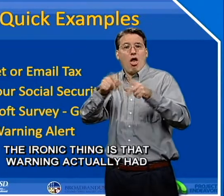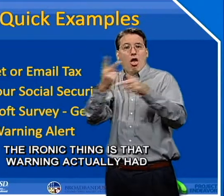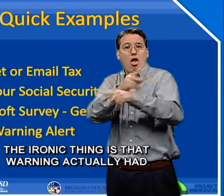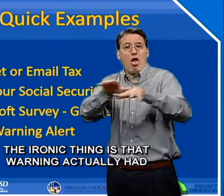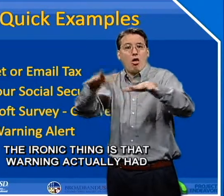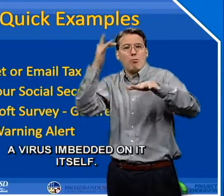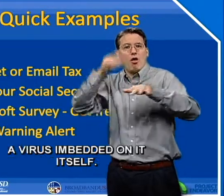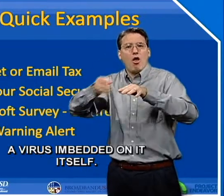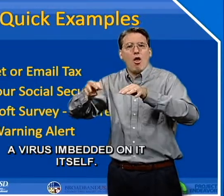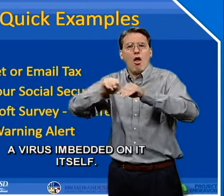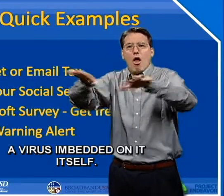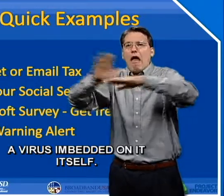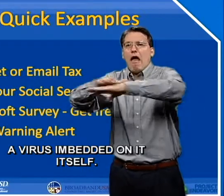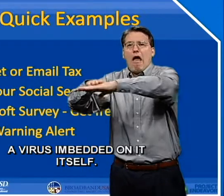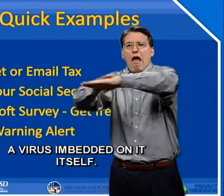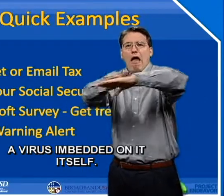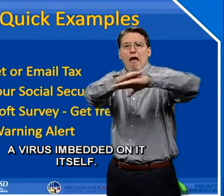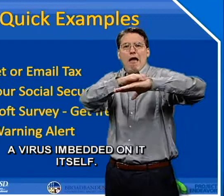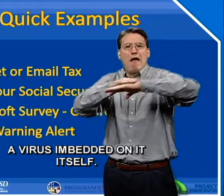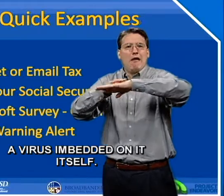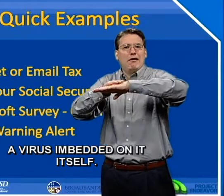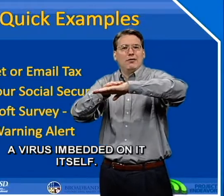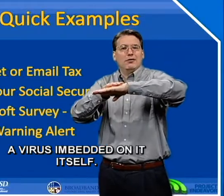warning actually had a virus embedded on it itself.